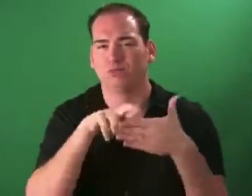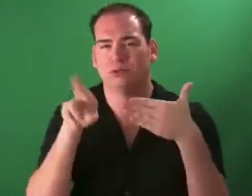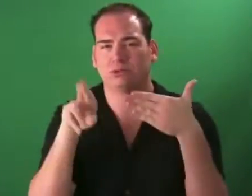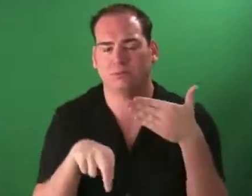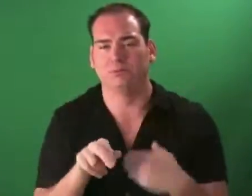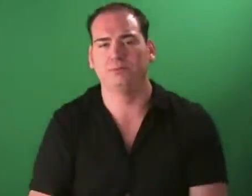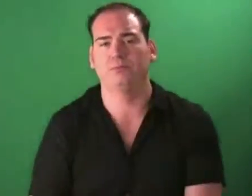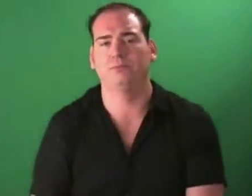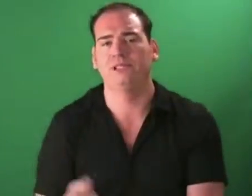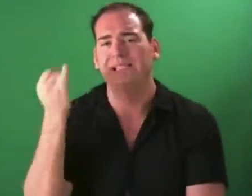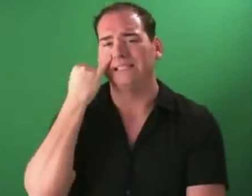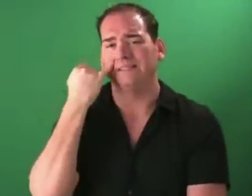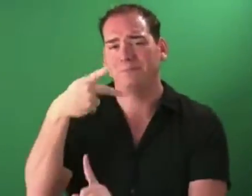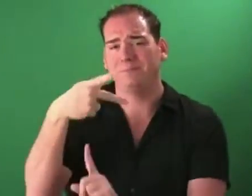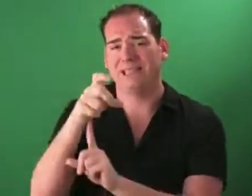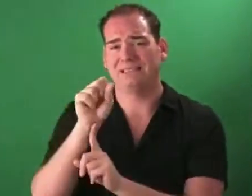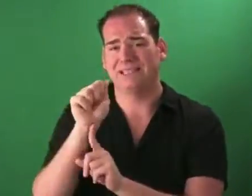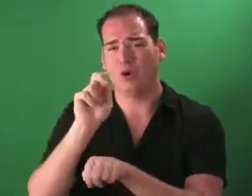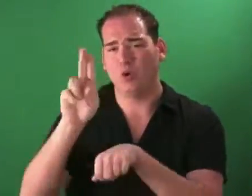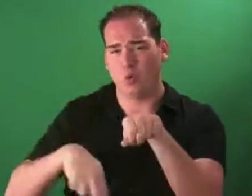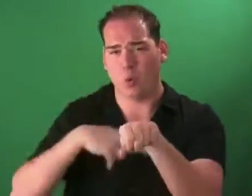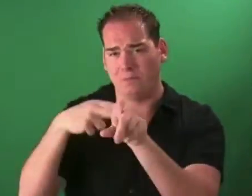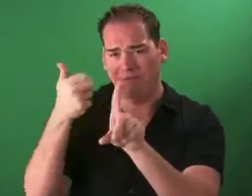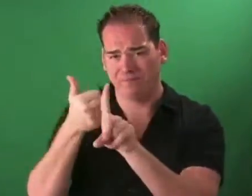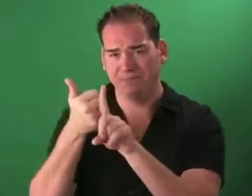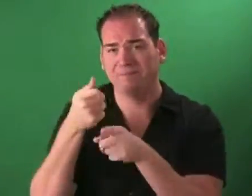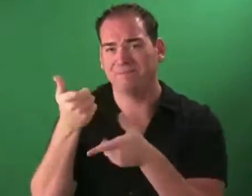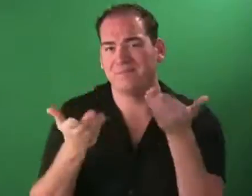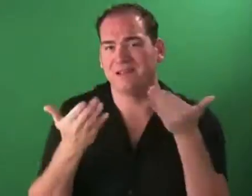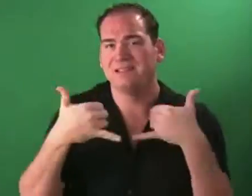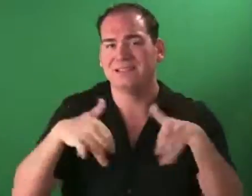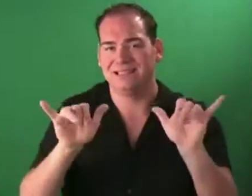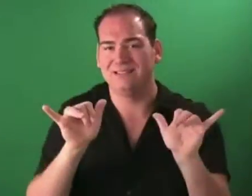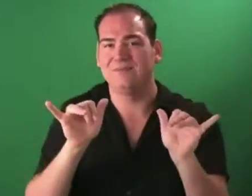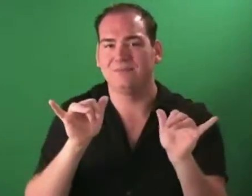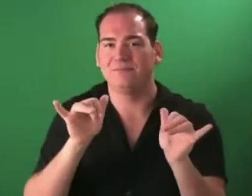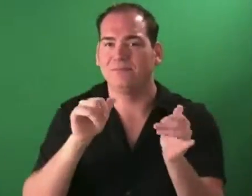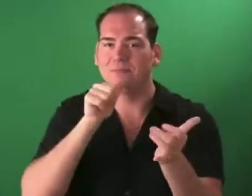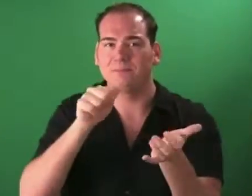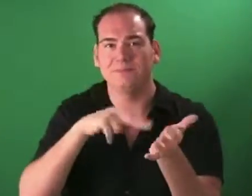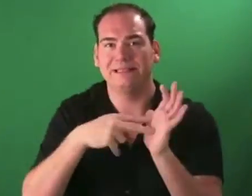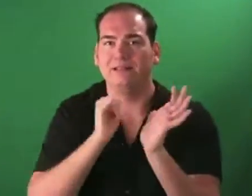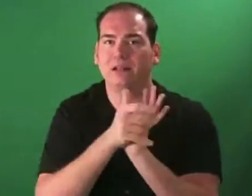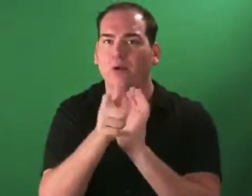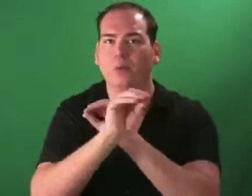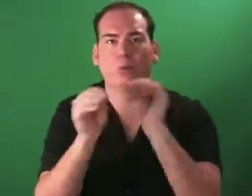And they can do some other tests to find out if you have any other cancer through these results as